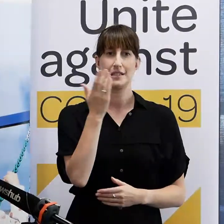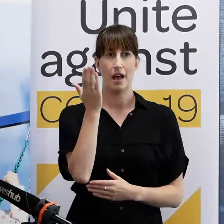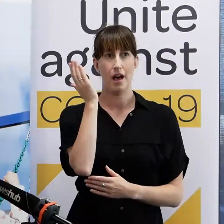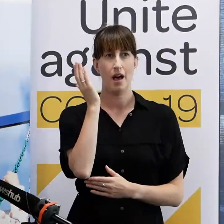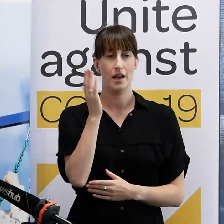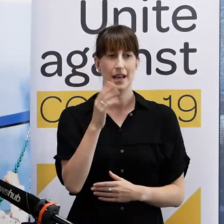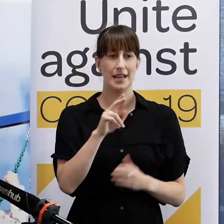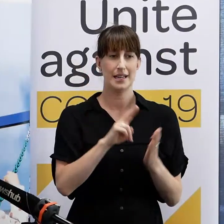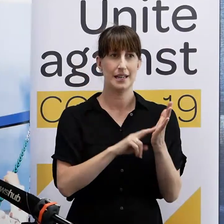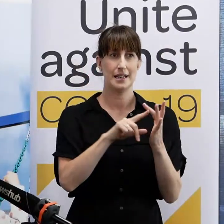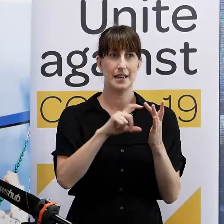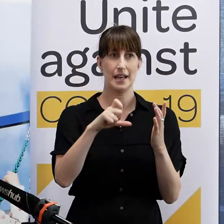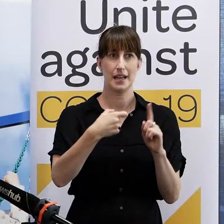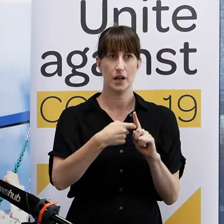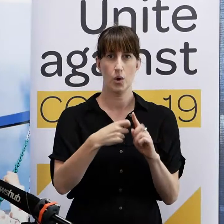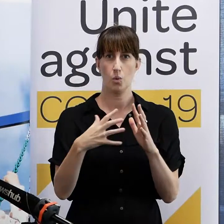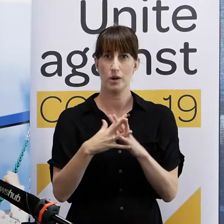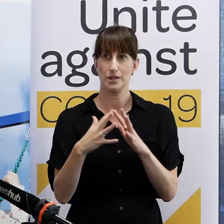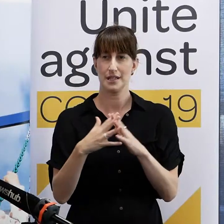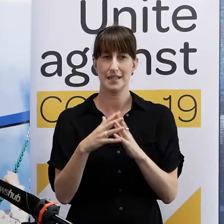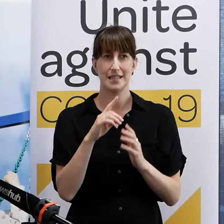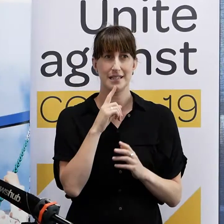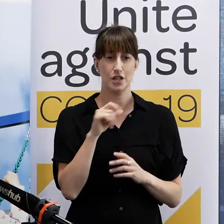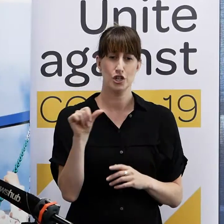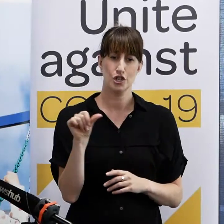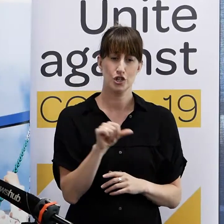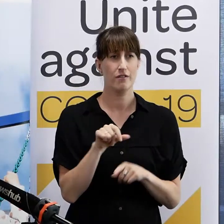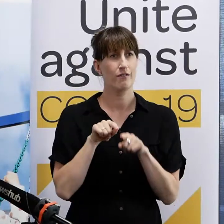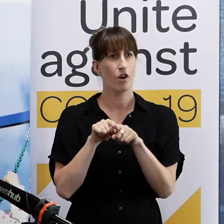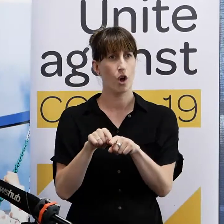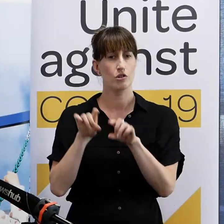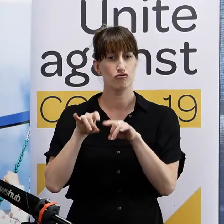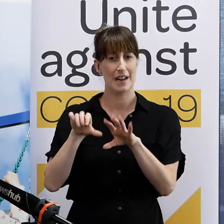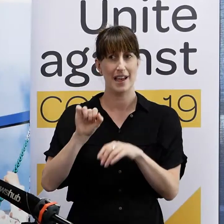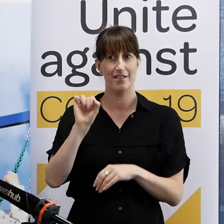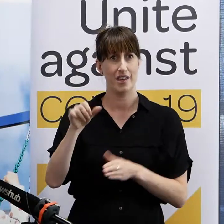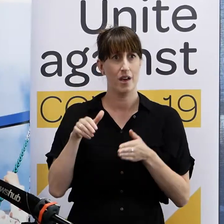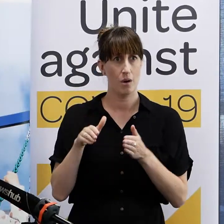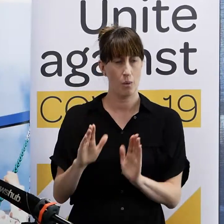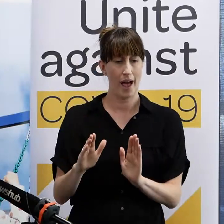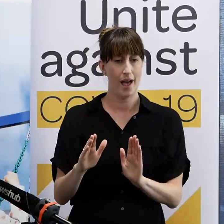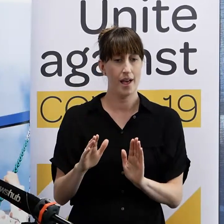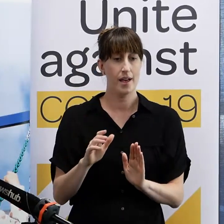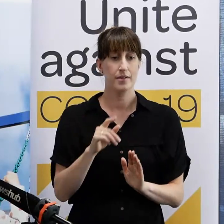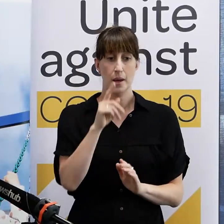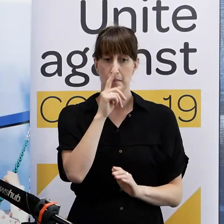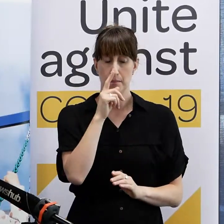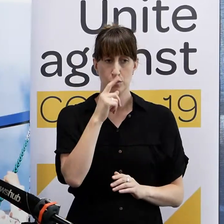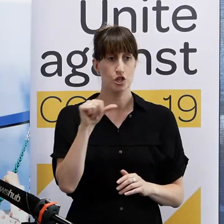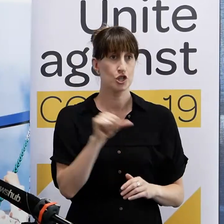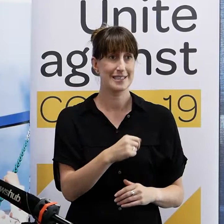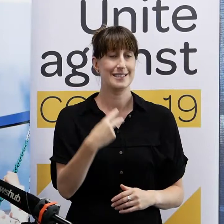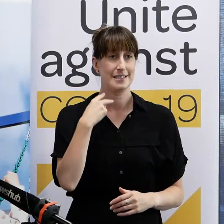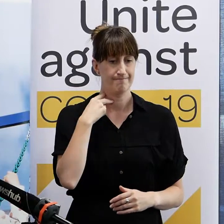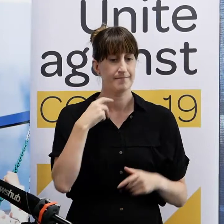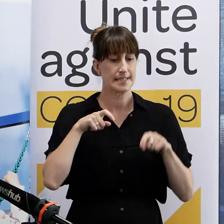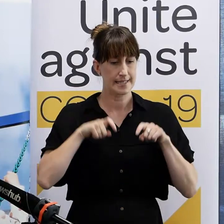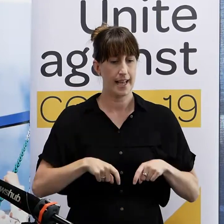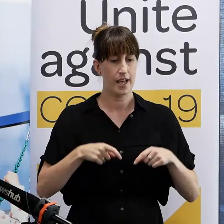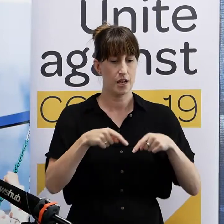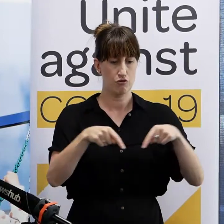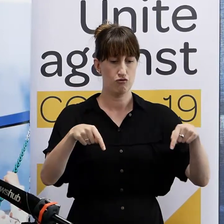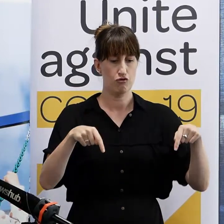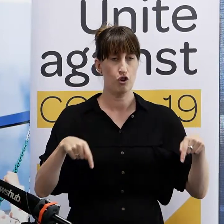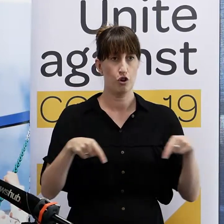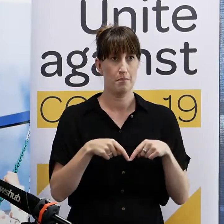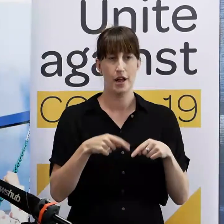we should be following the Australian process of confining people to rooms for the duration of their managed isolation. I think 2 comments there. First of